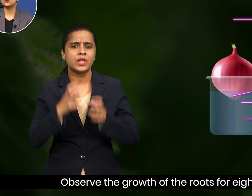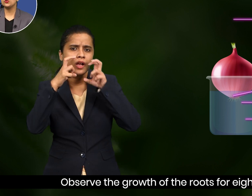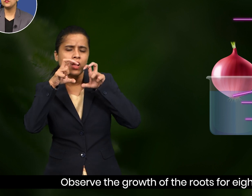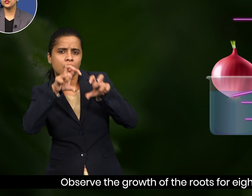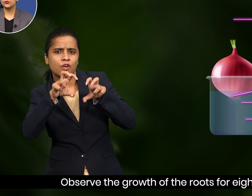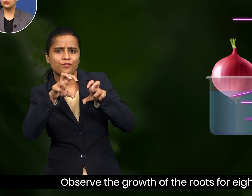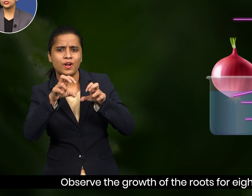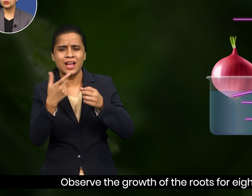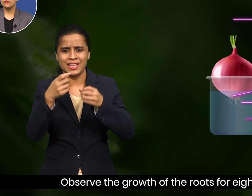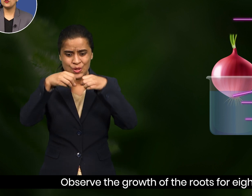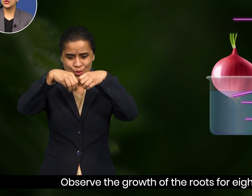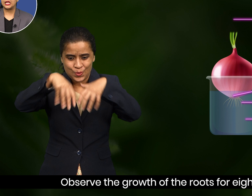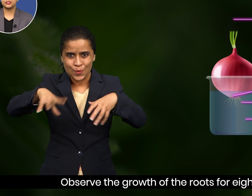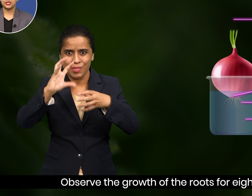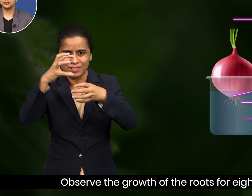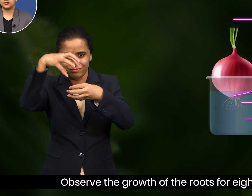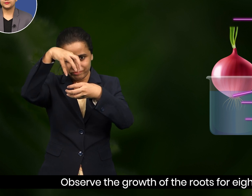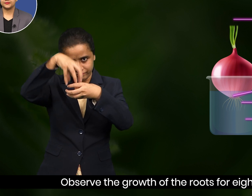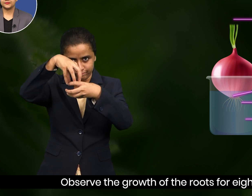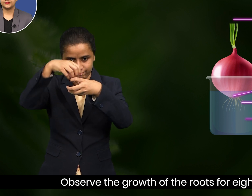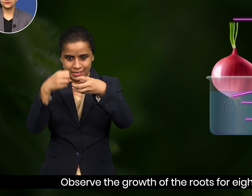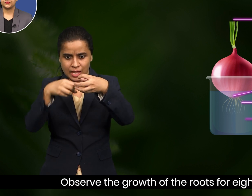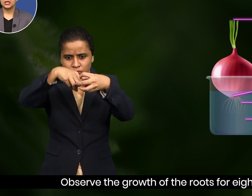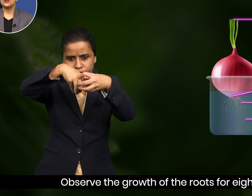Observe the growth of the roots for 8 days.